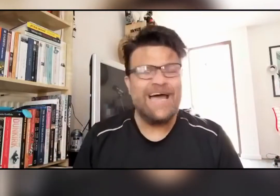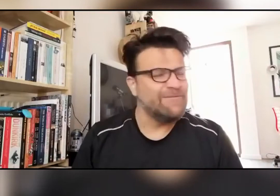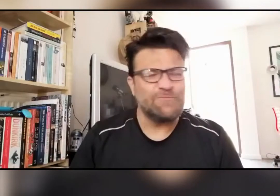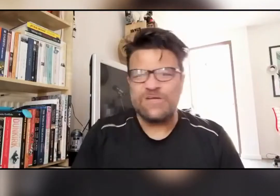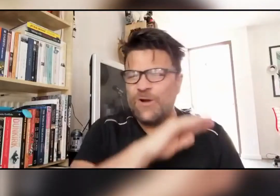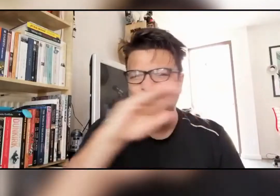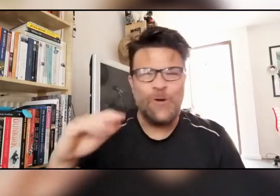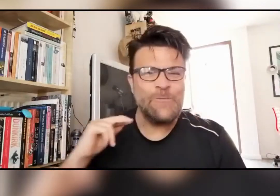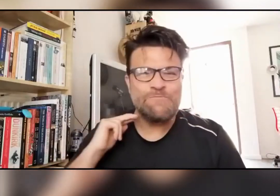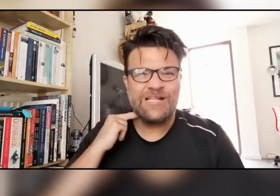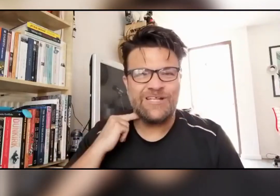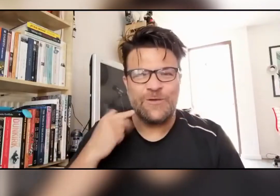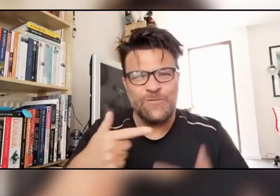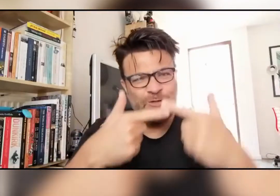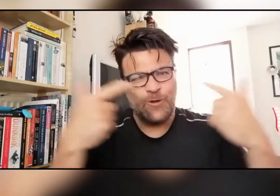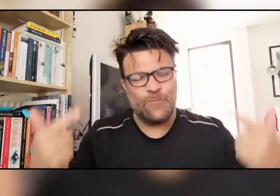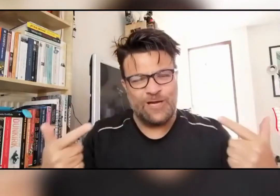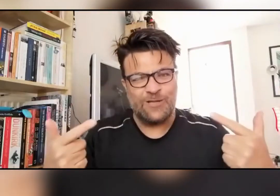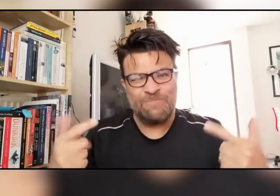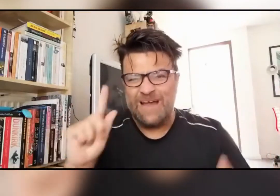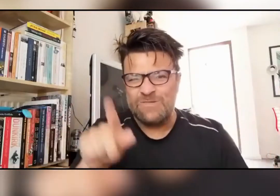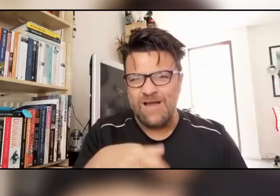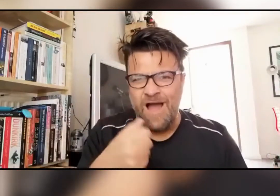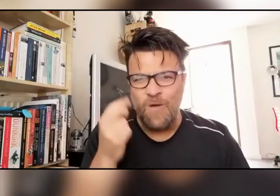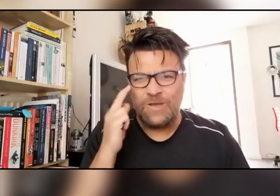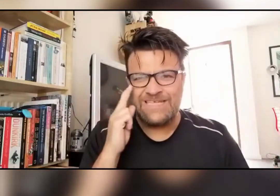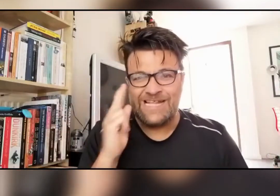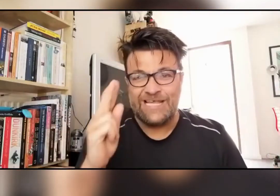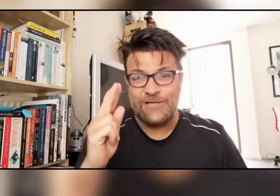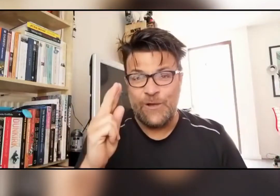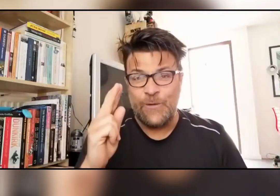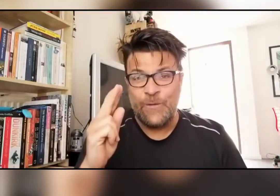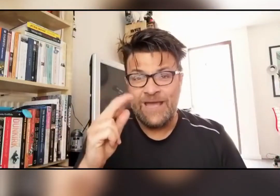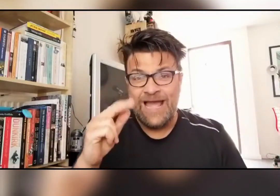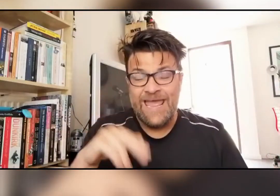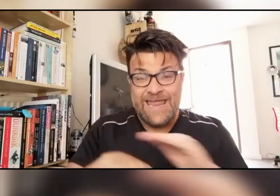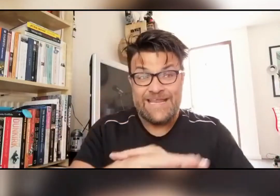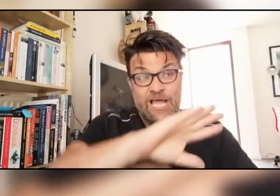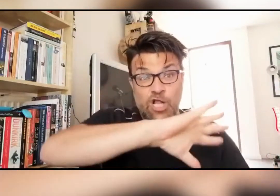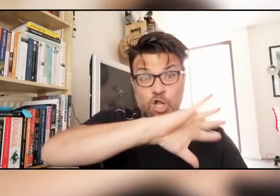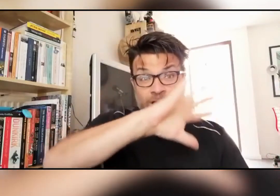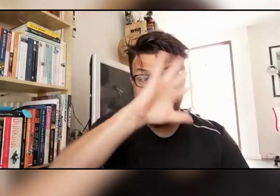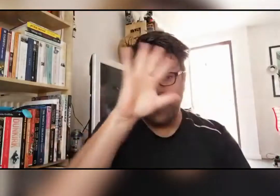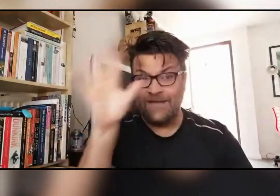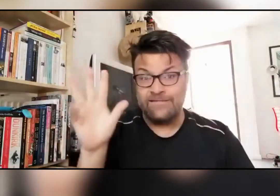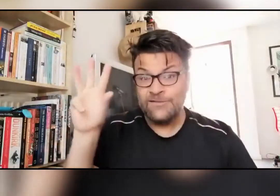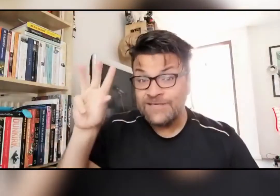And we all missed you so much. I'm can't wait to see you in Sean